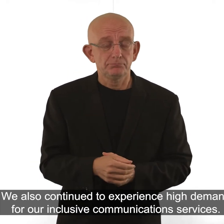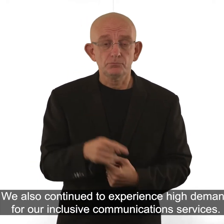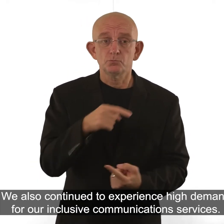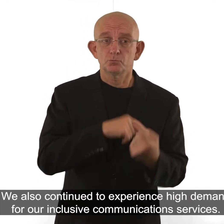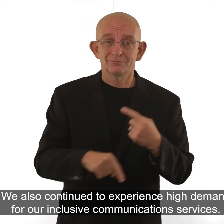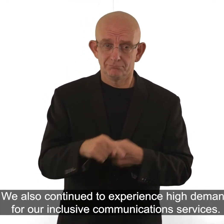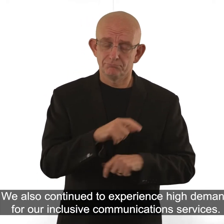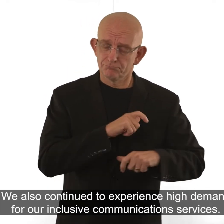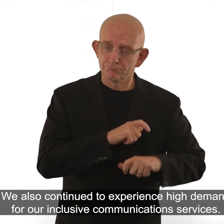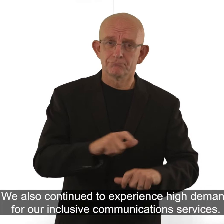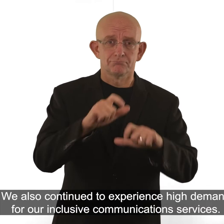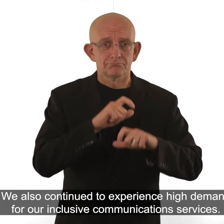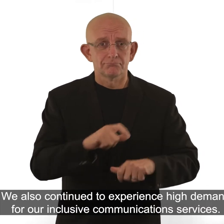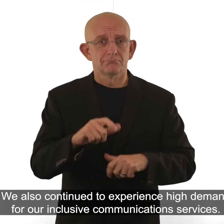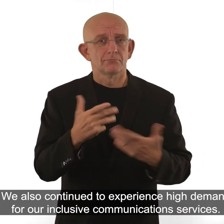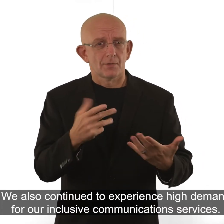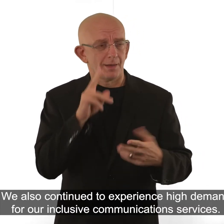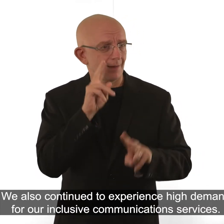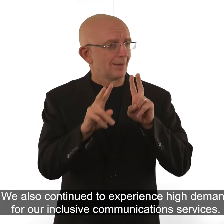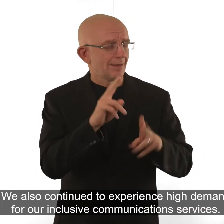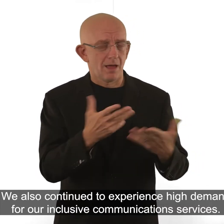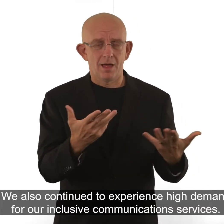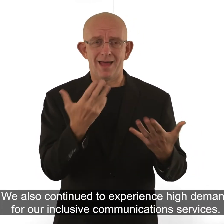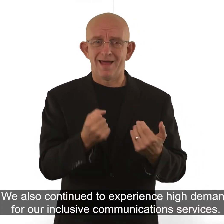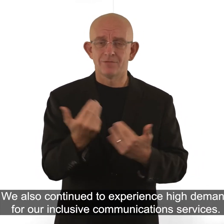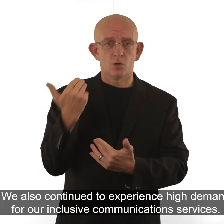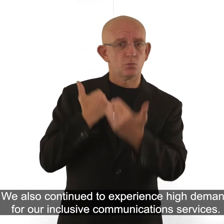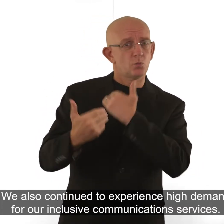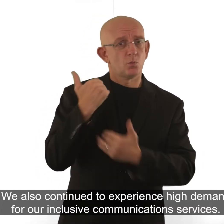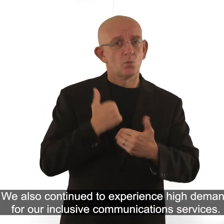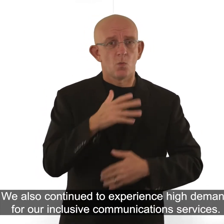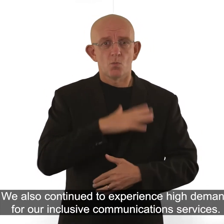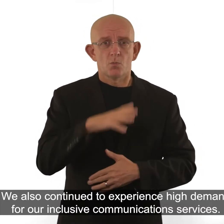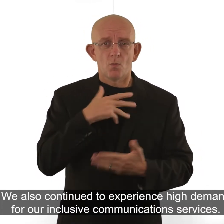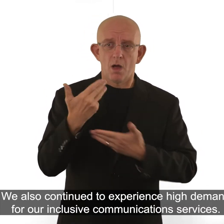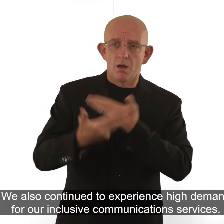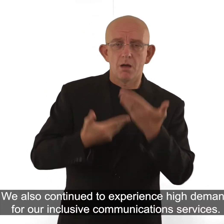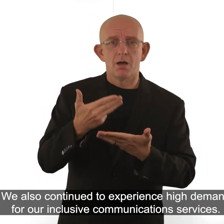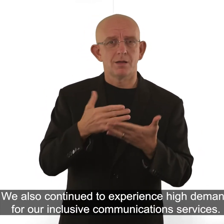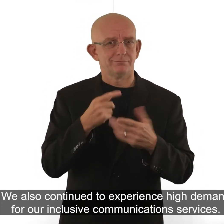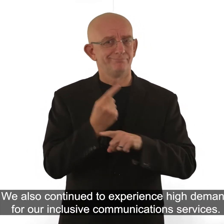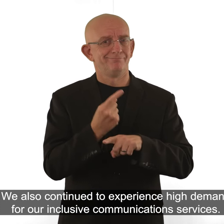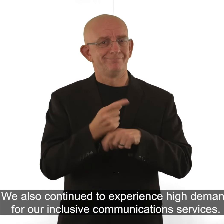We also continue to experience high demand for our inclusive communication services.